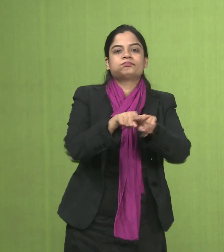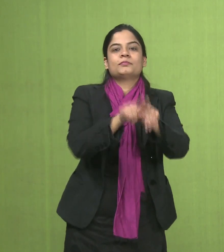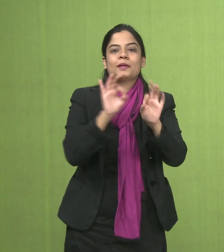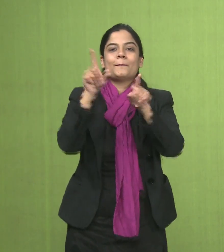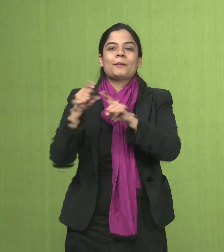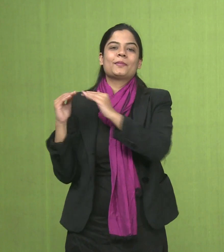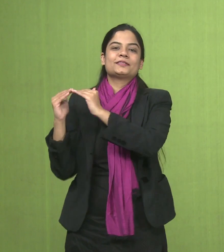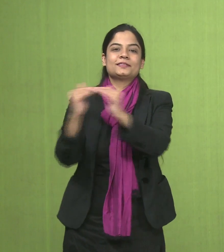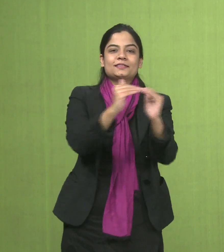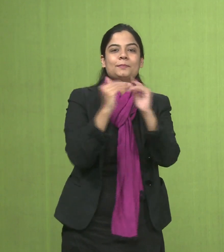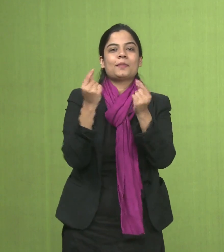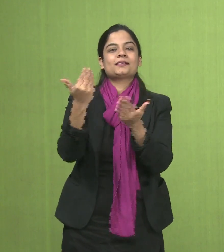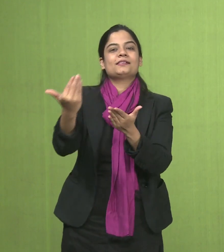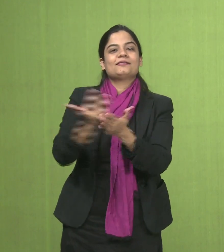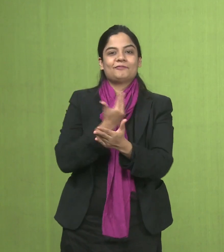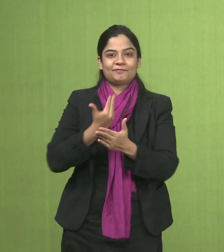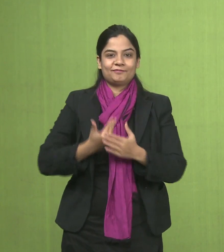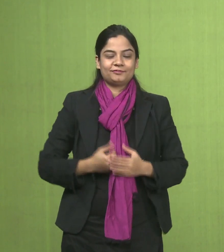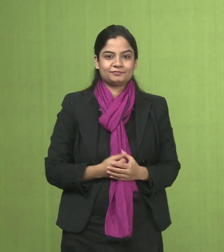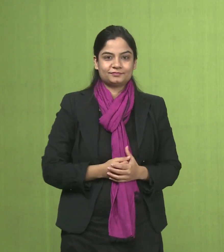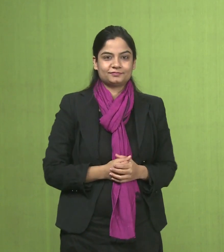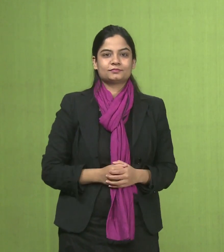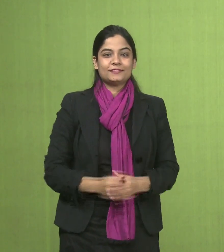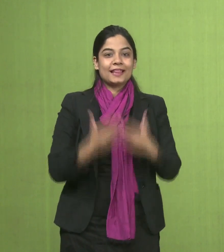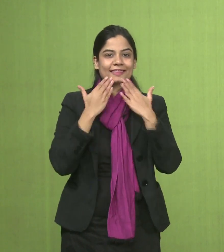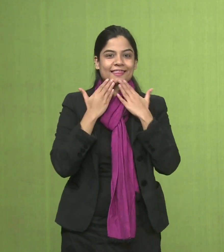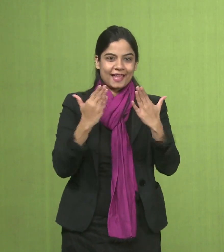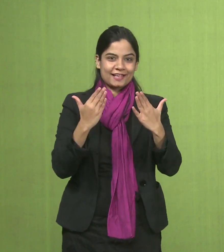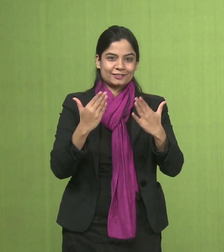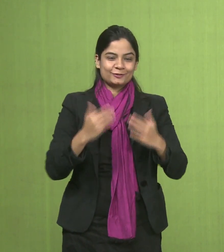always take action when you face any problem. Thank you.